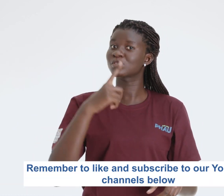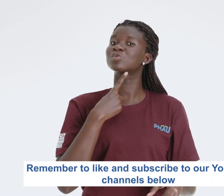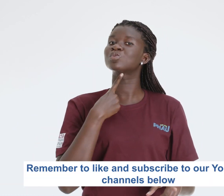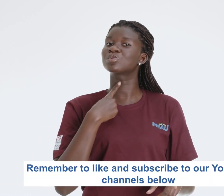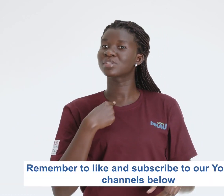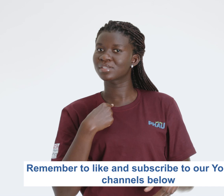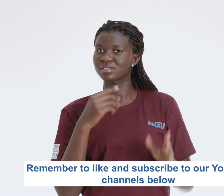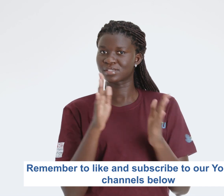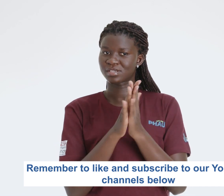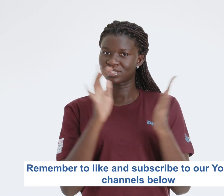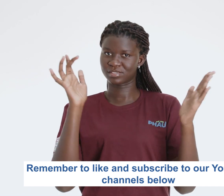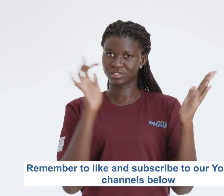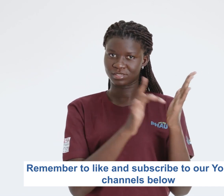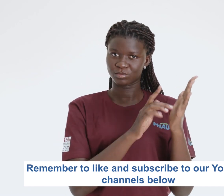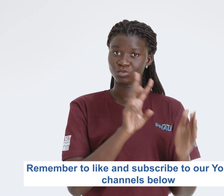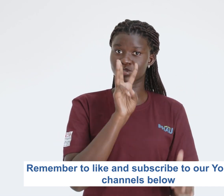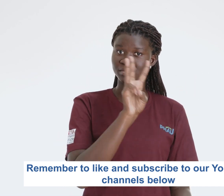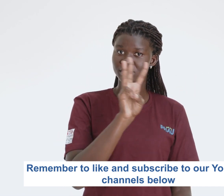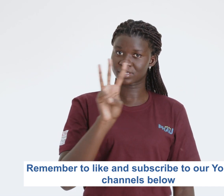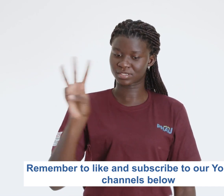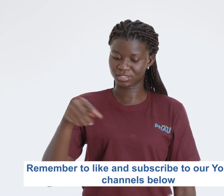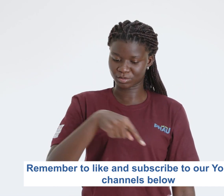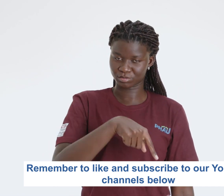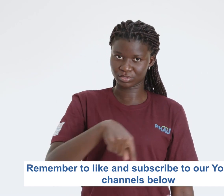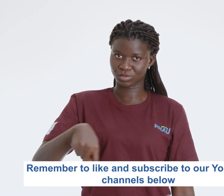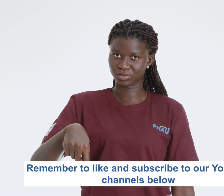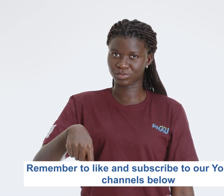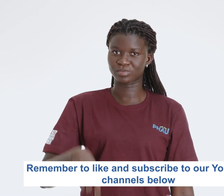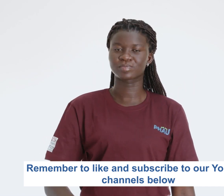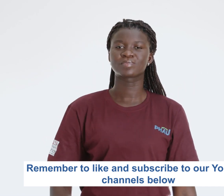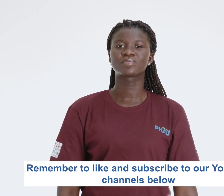Remember to like and subscribe to our YouTube channels below.